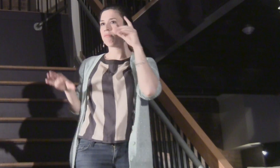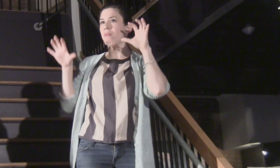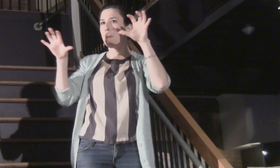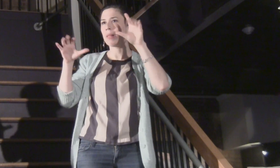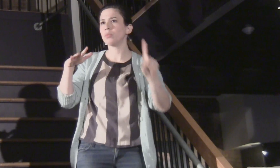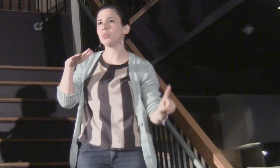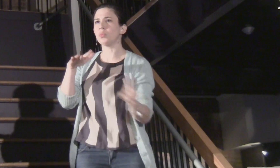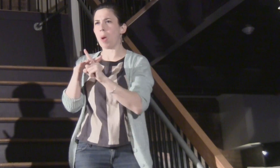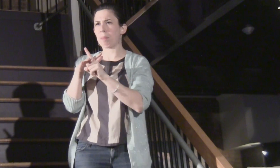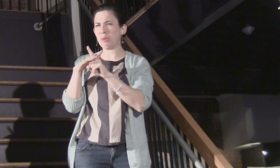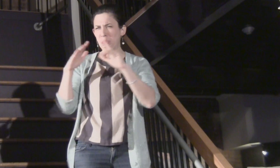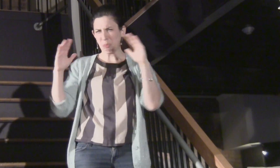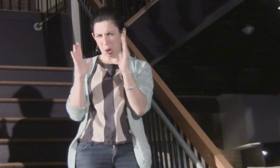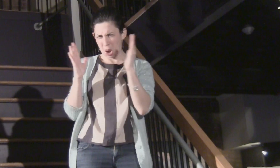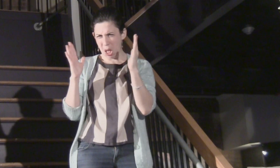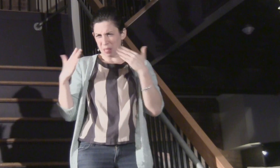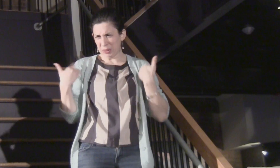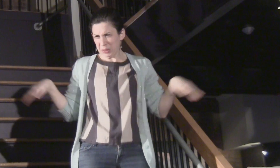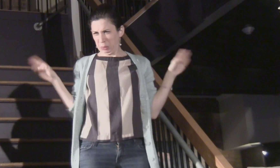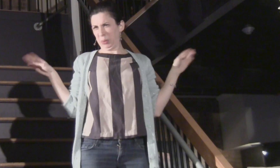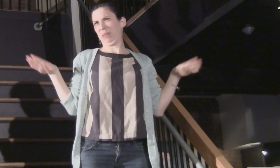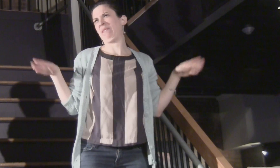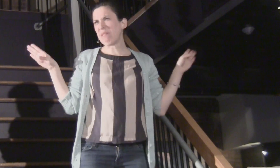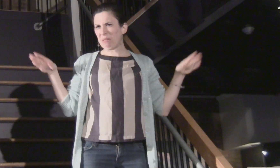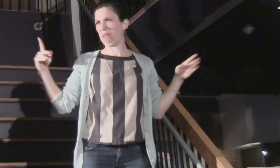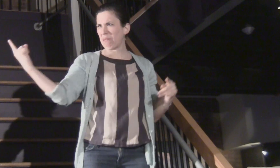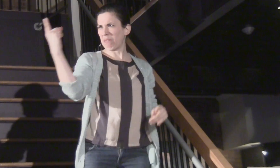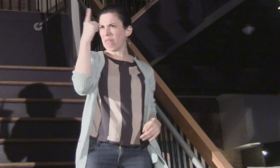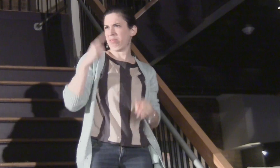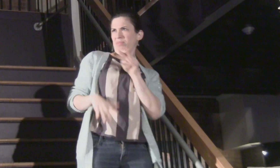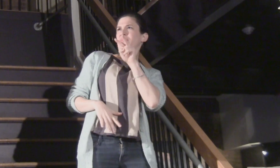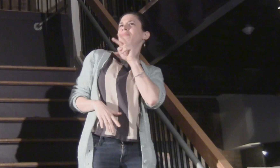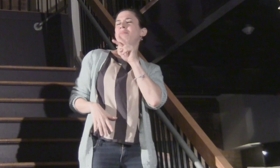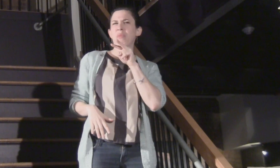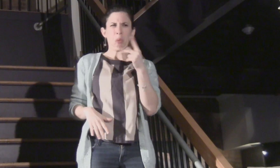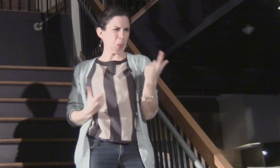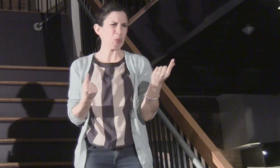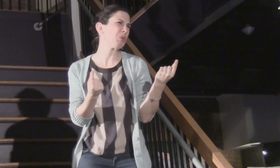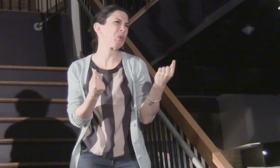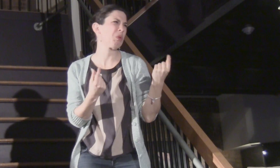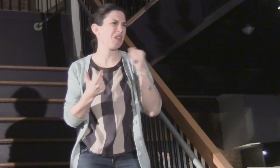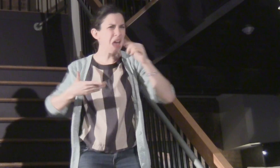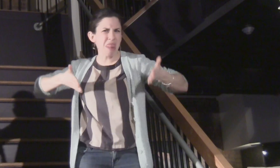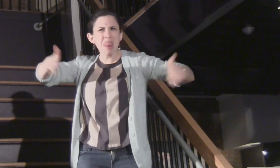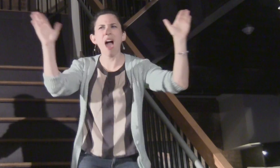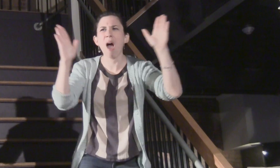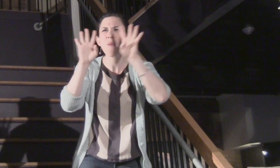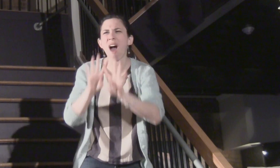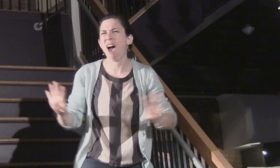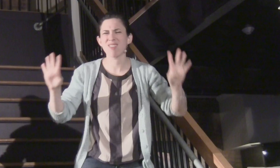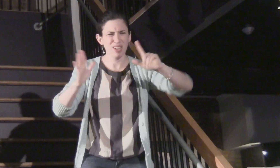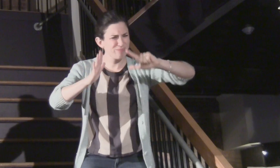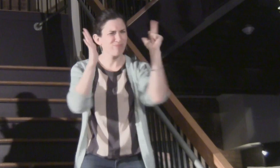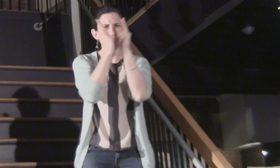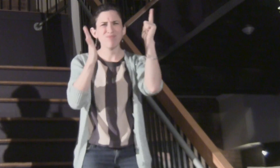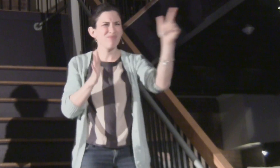And then a first goblin appeared, a small little goblin with little wings. He says, what are you doing? We don't